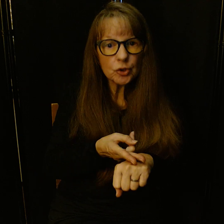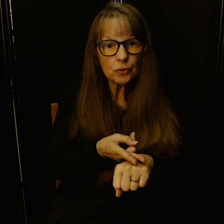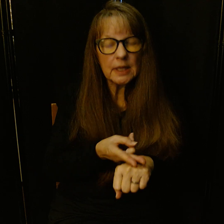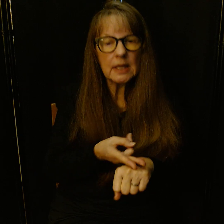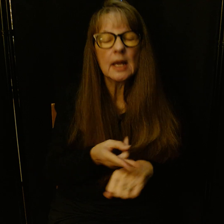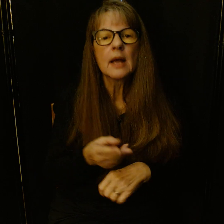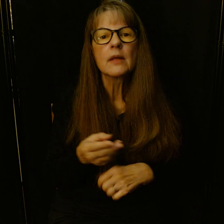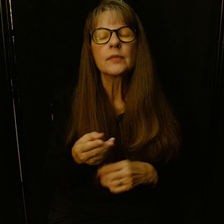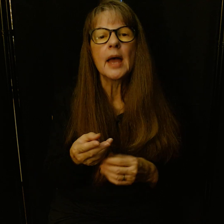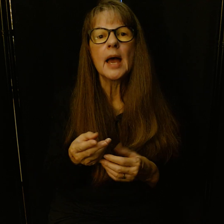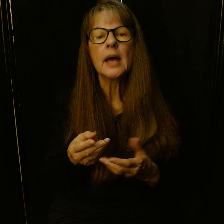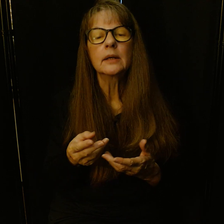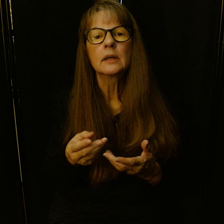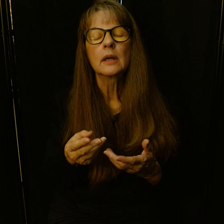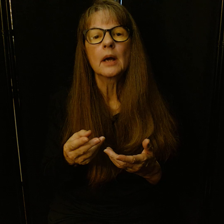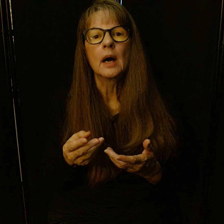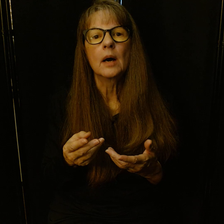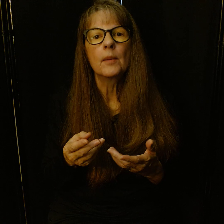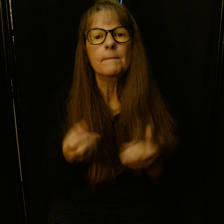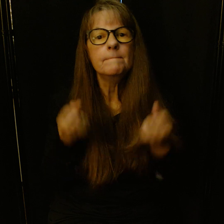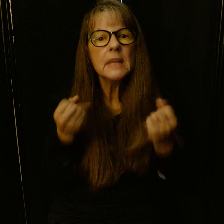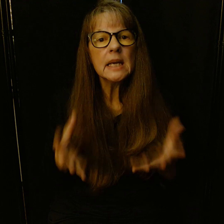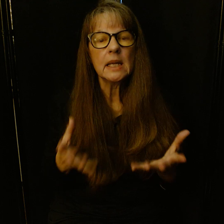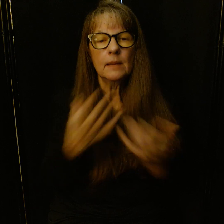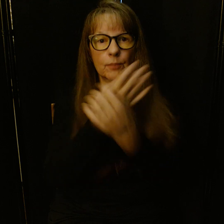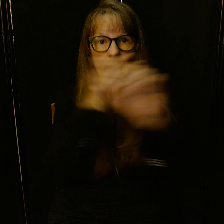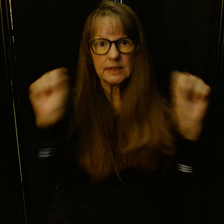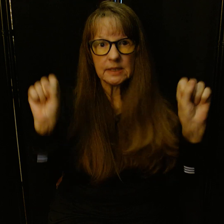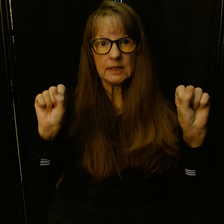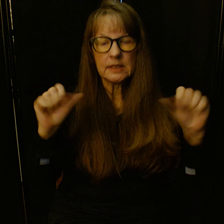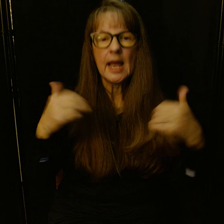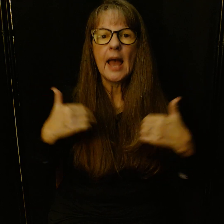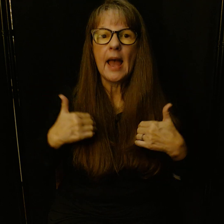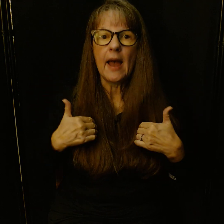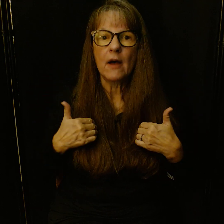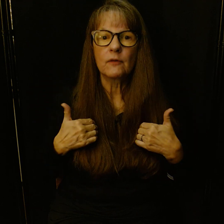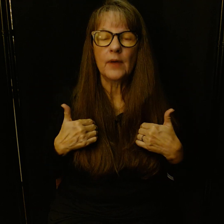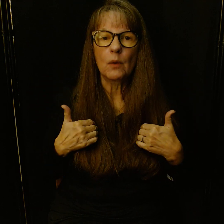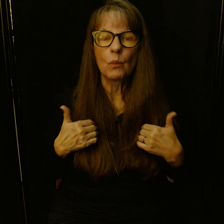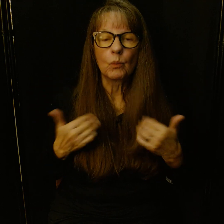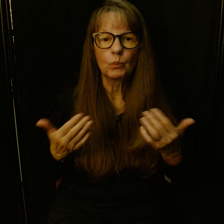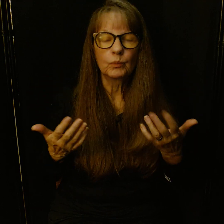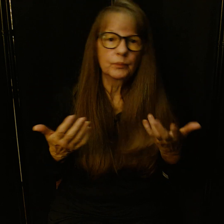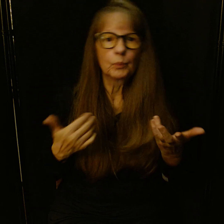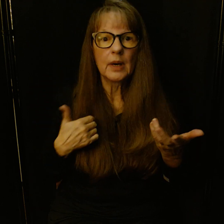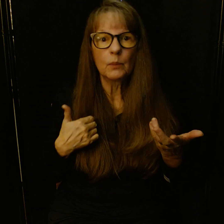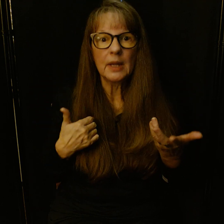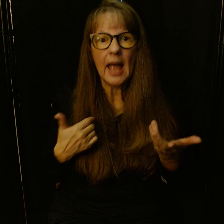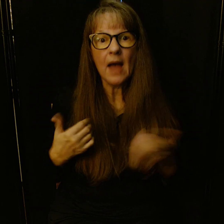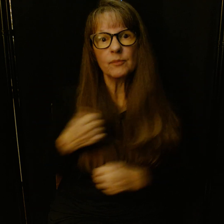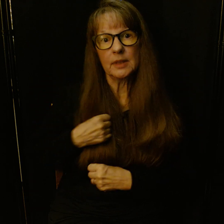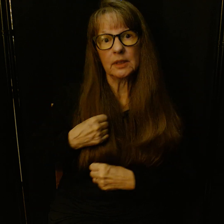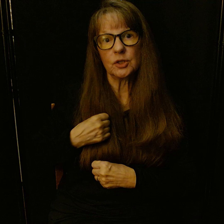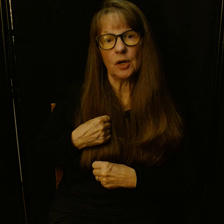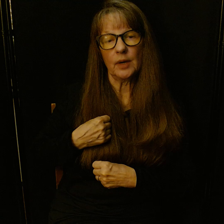history that many presidents have, we have military